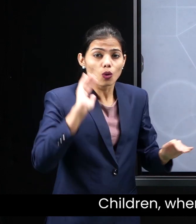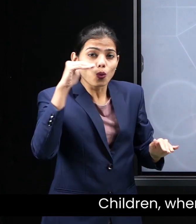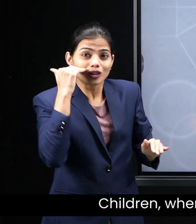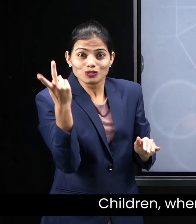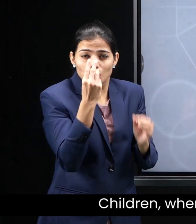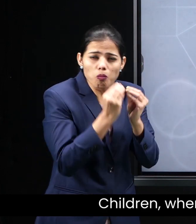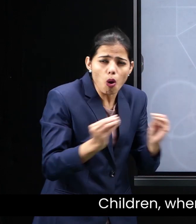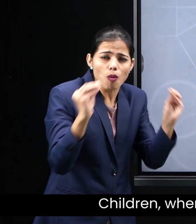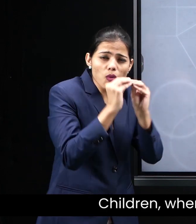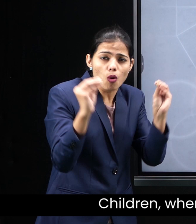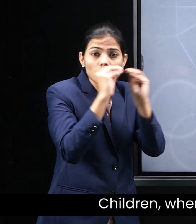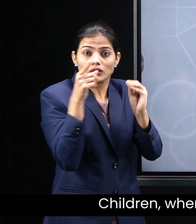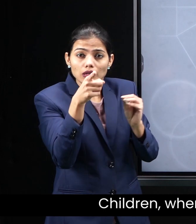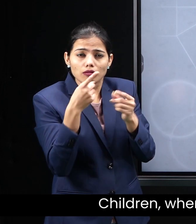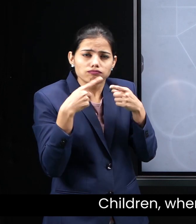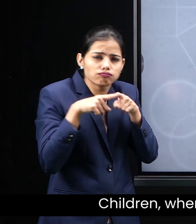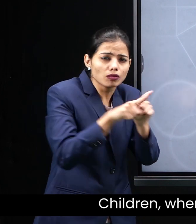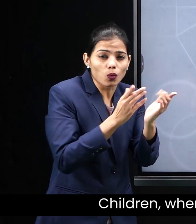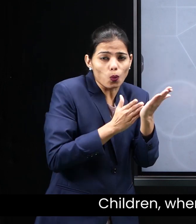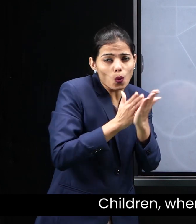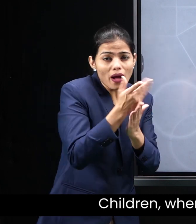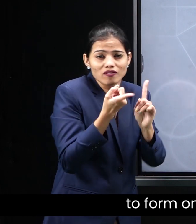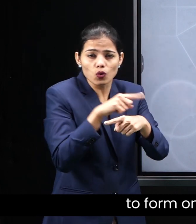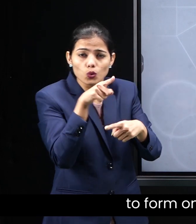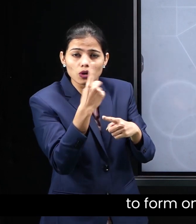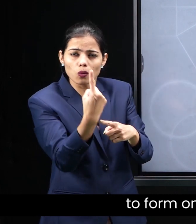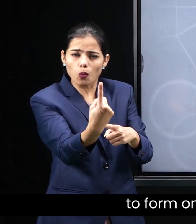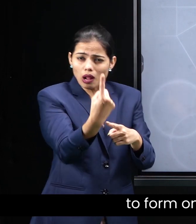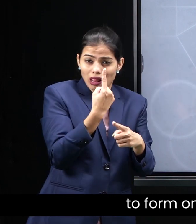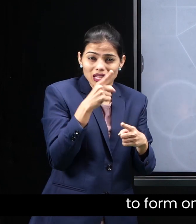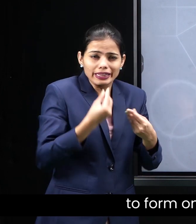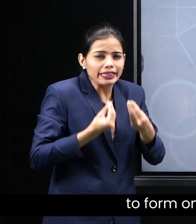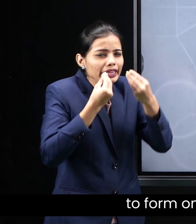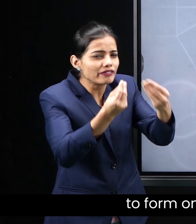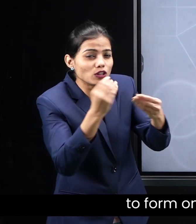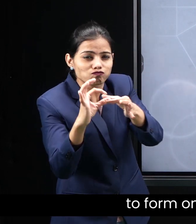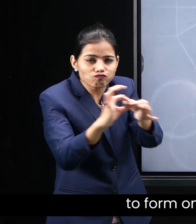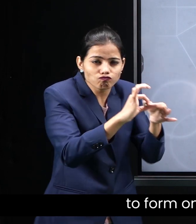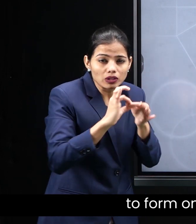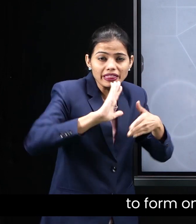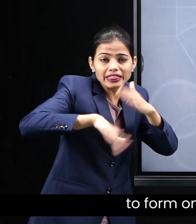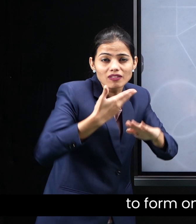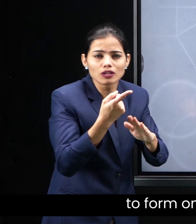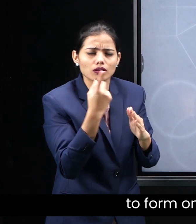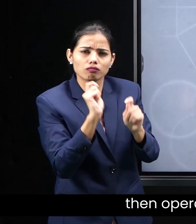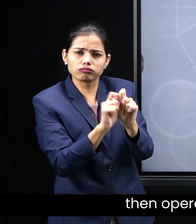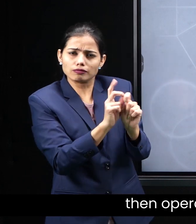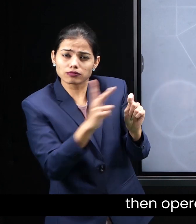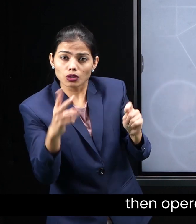Children, when two or more sets combine together to form one set under the given conditions, then operation